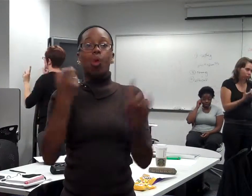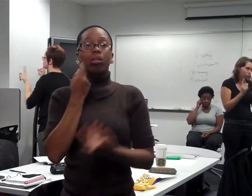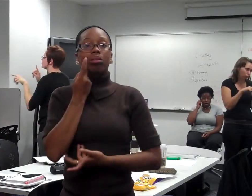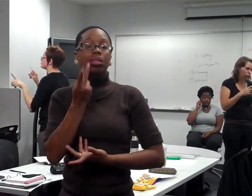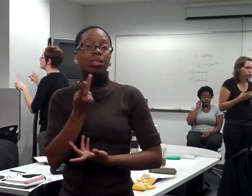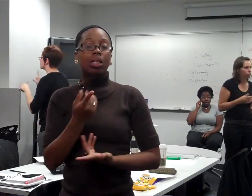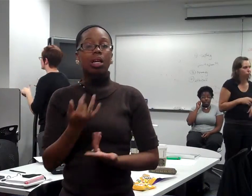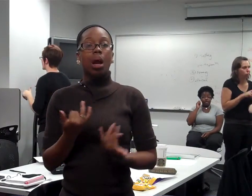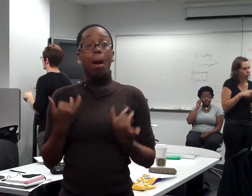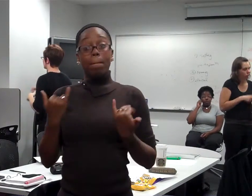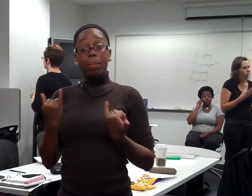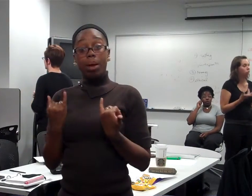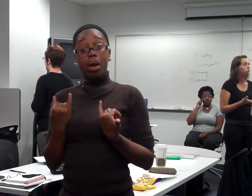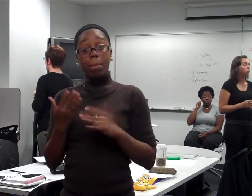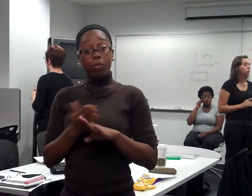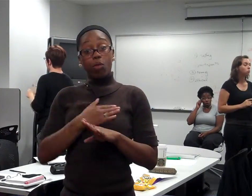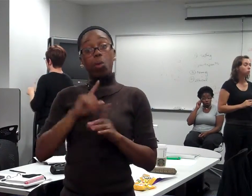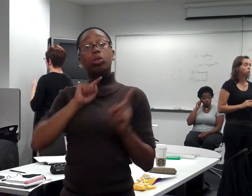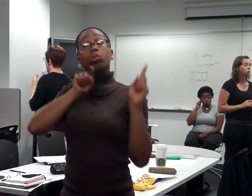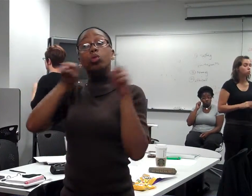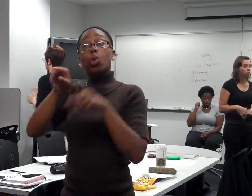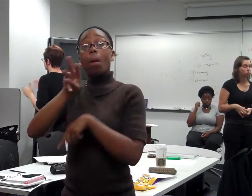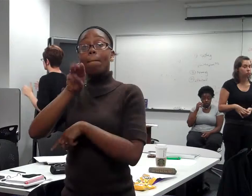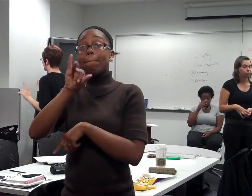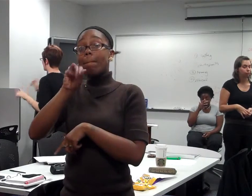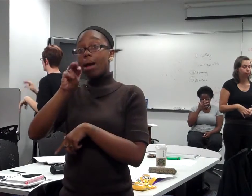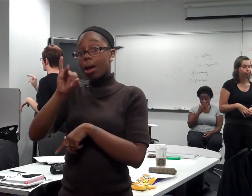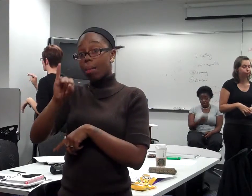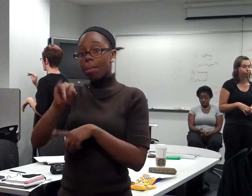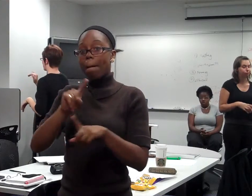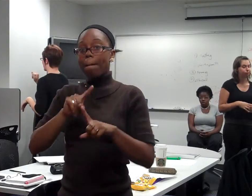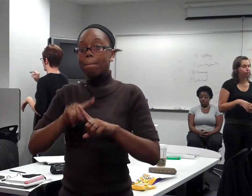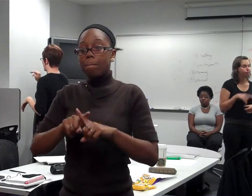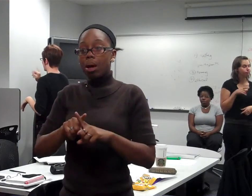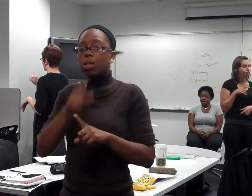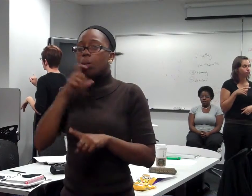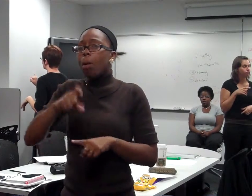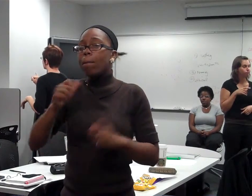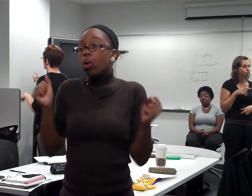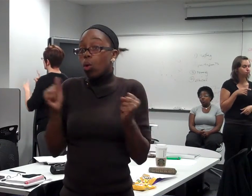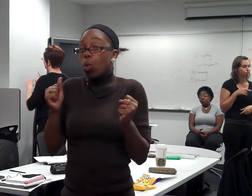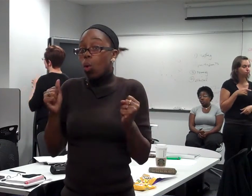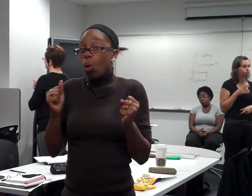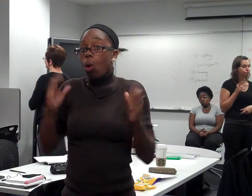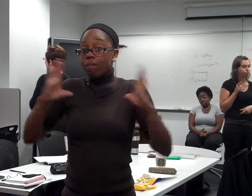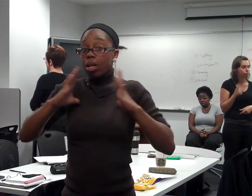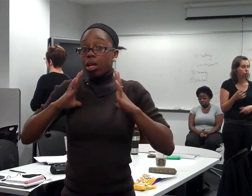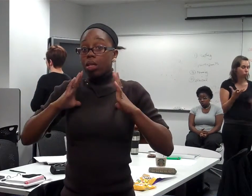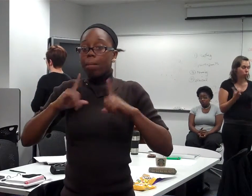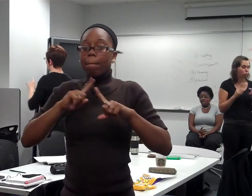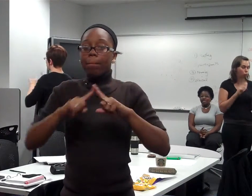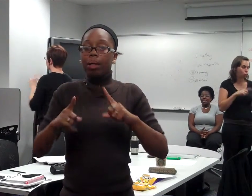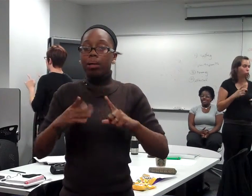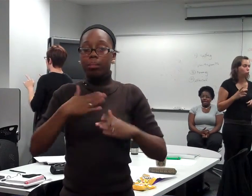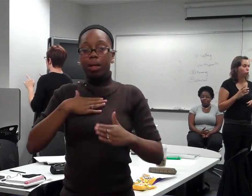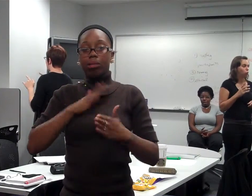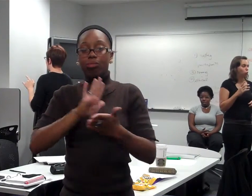Miami because it was going to be cold when we went on vacation. But I told him with my school schedule that did not make